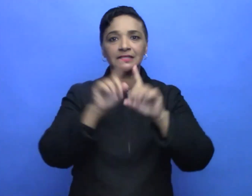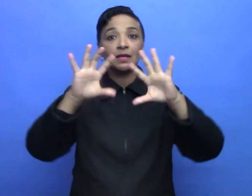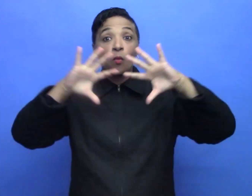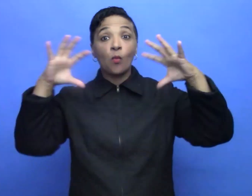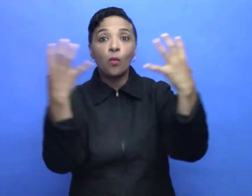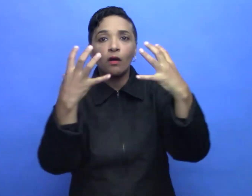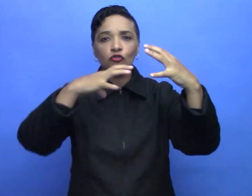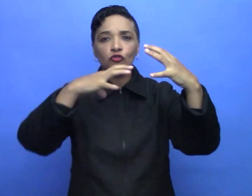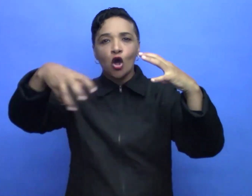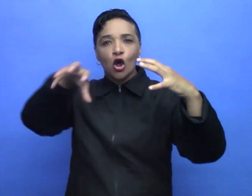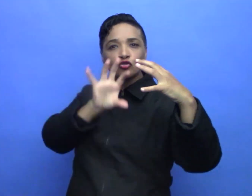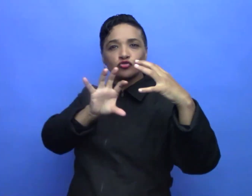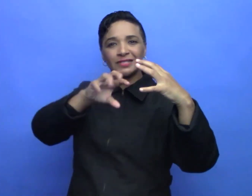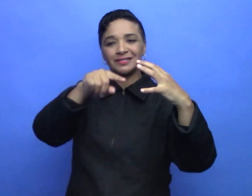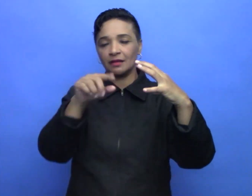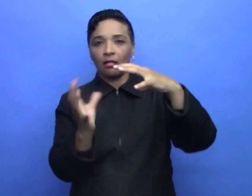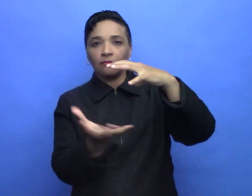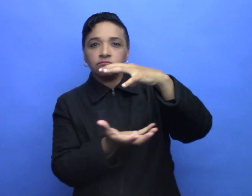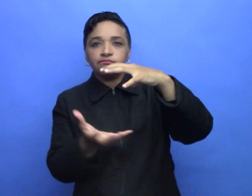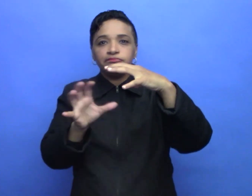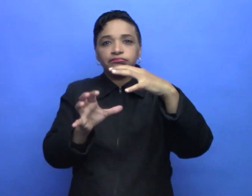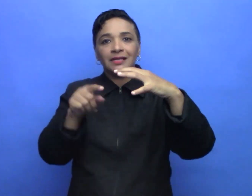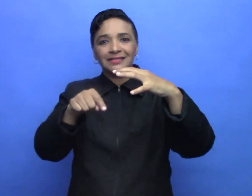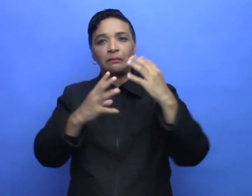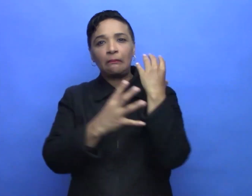especially in lower and middle income countries.